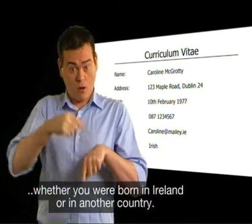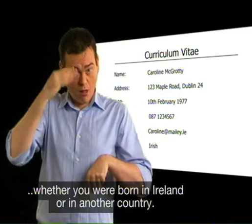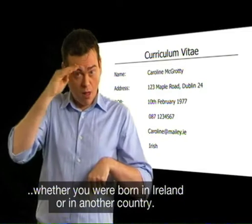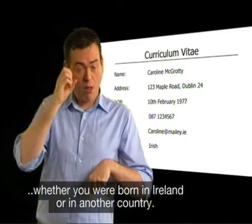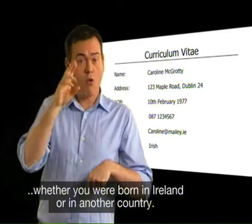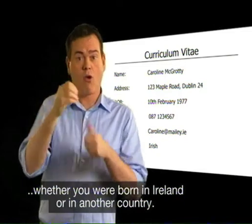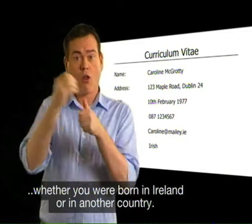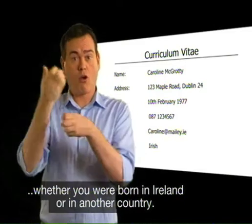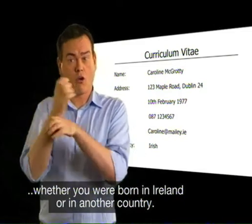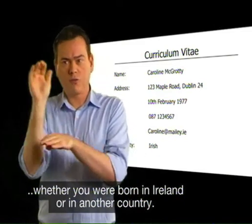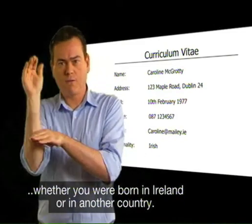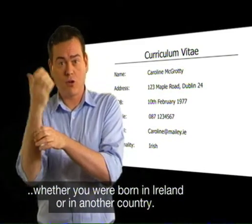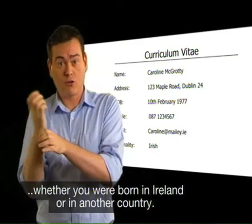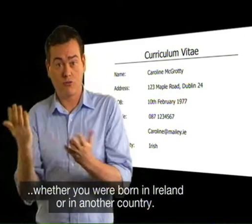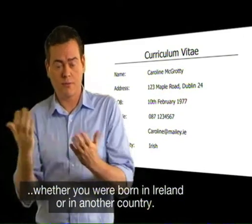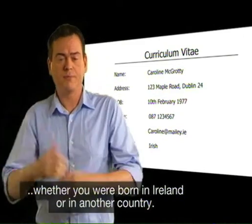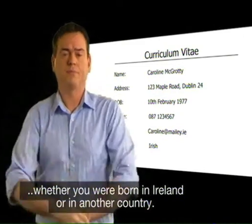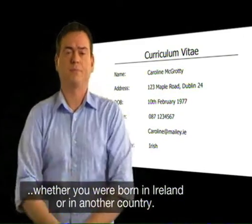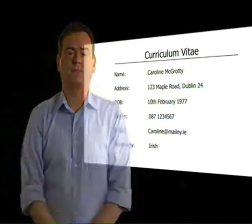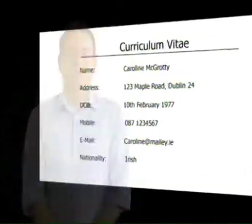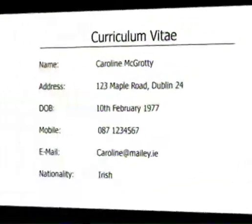whether you were born in Ireland or in another country.